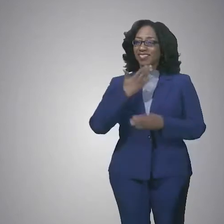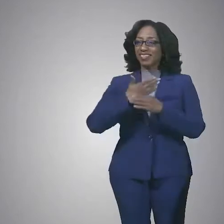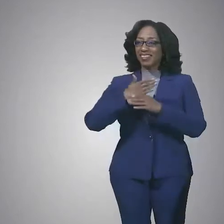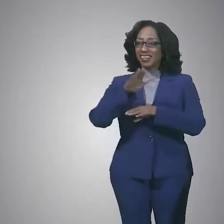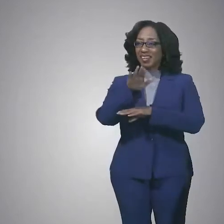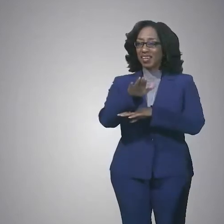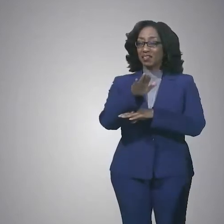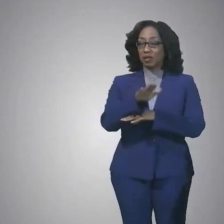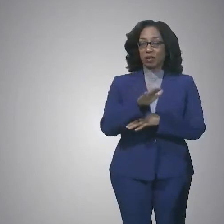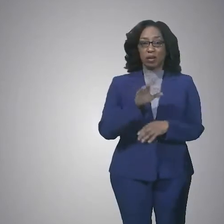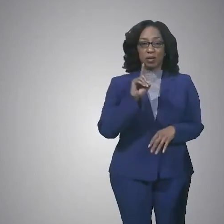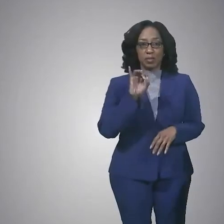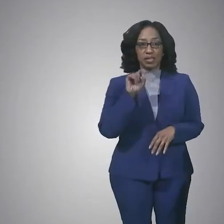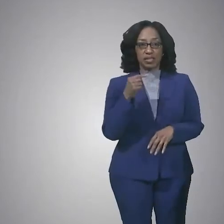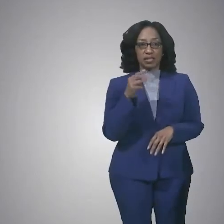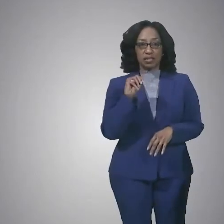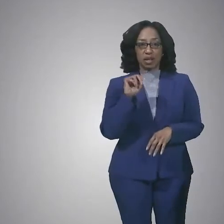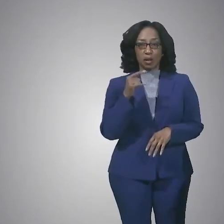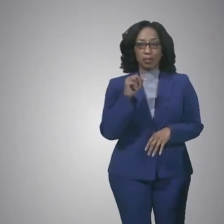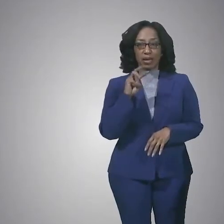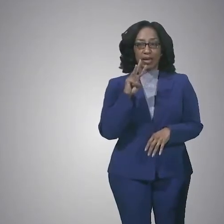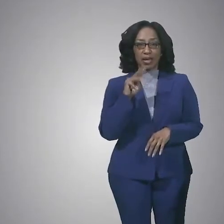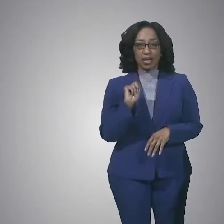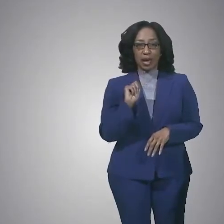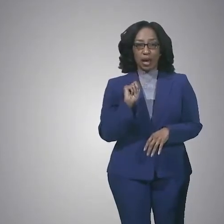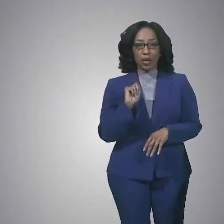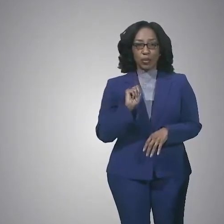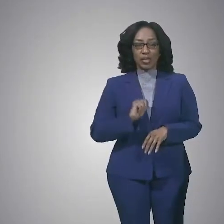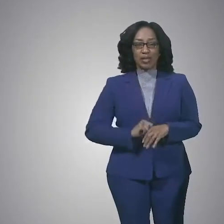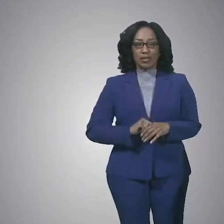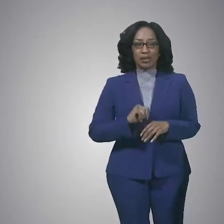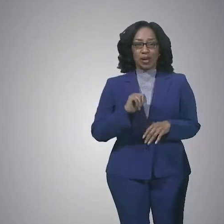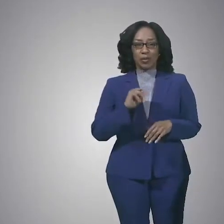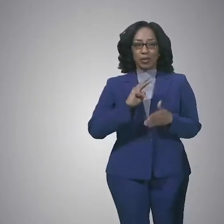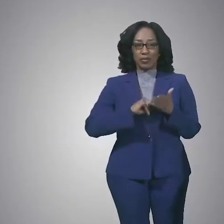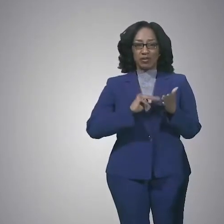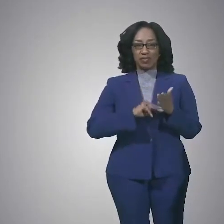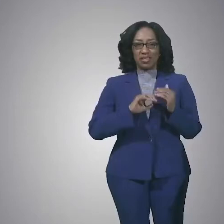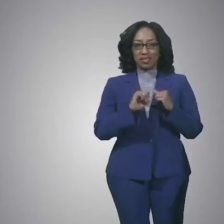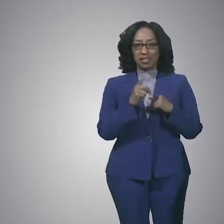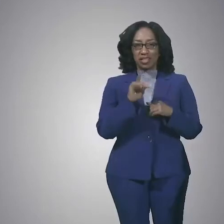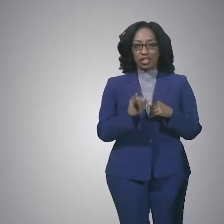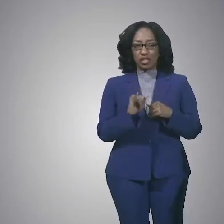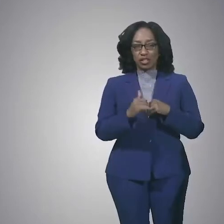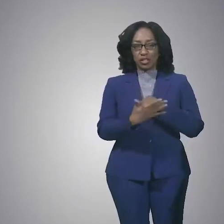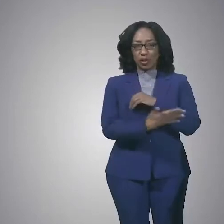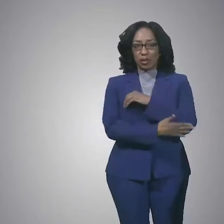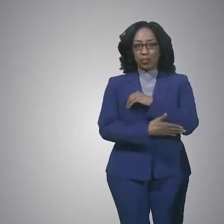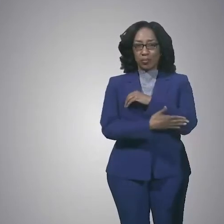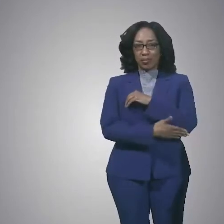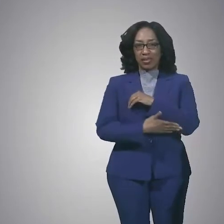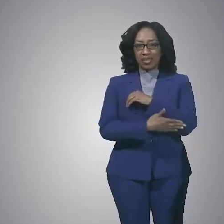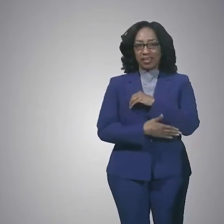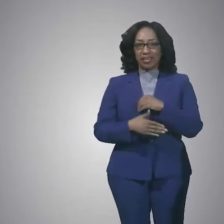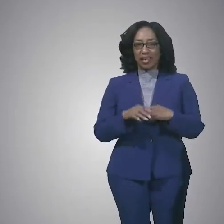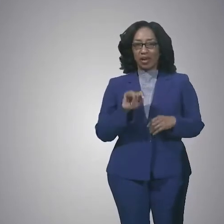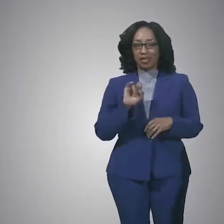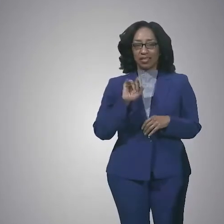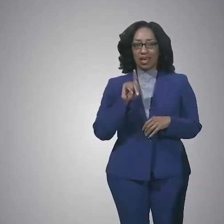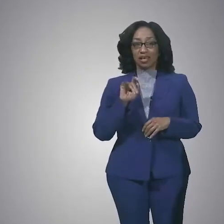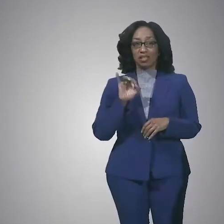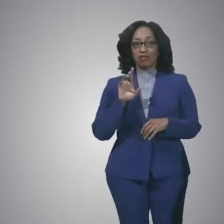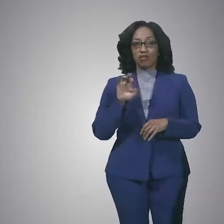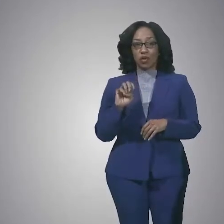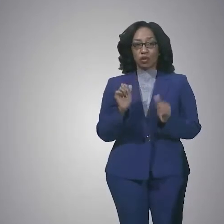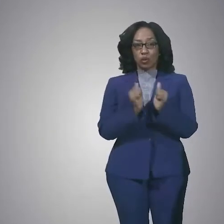Good afternoon, everybody. Doug McGowen with the Joint Task Force for Memphis and Shelby County. I'm joined today by Dr. Taylor from the Shelby County Health Department, and I'll give some